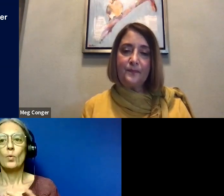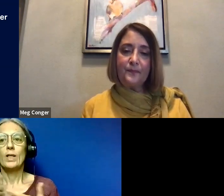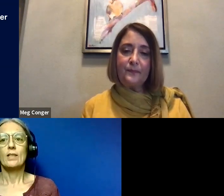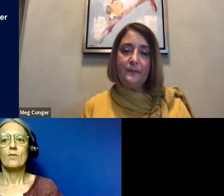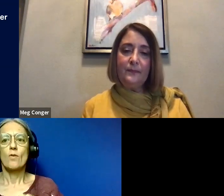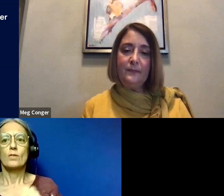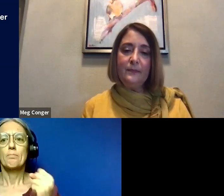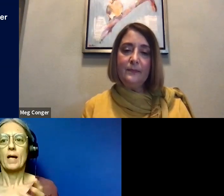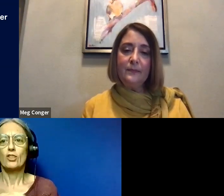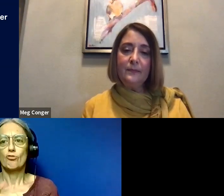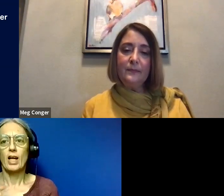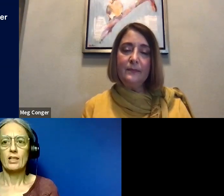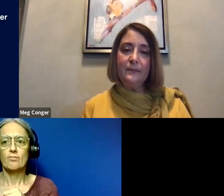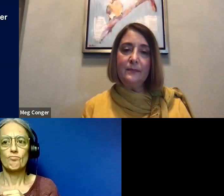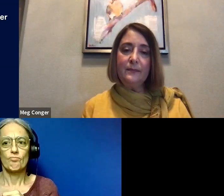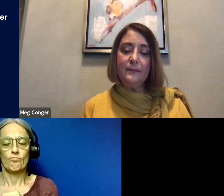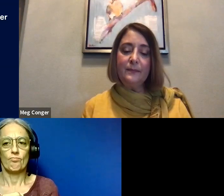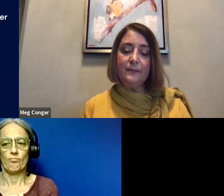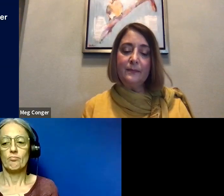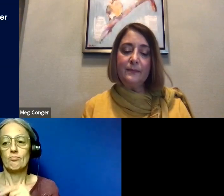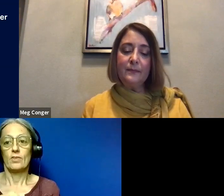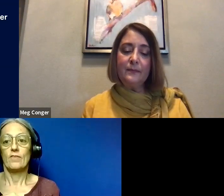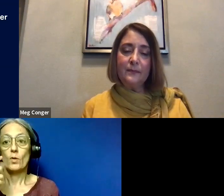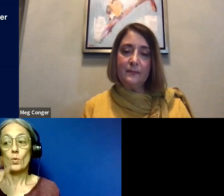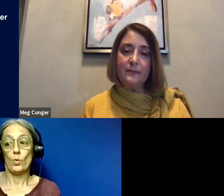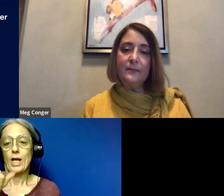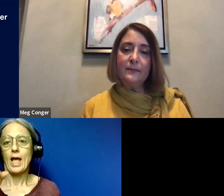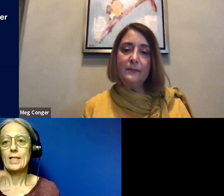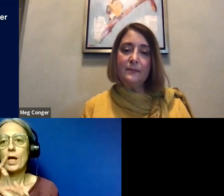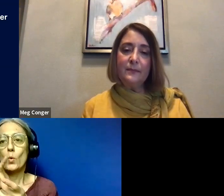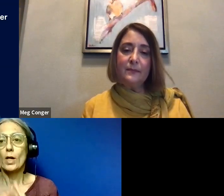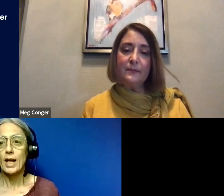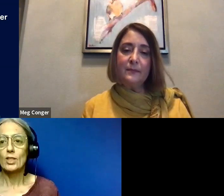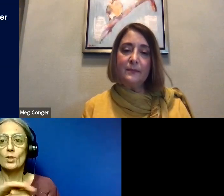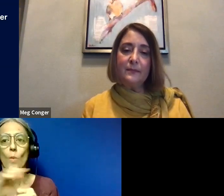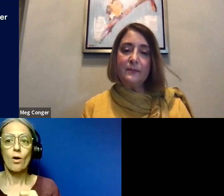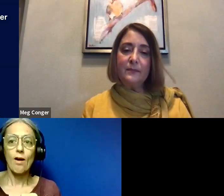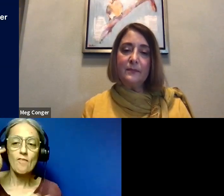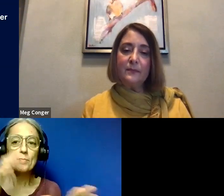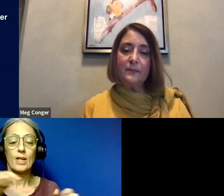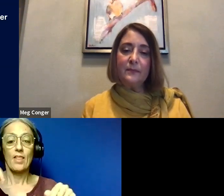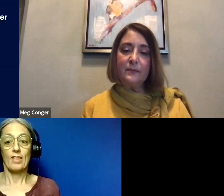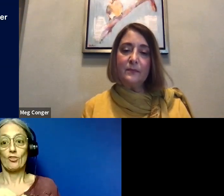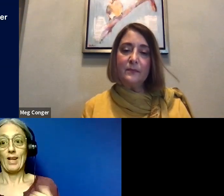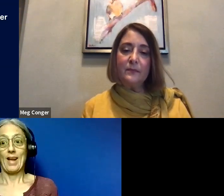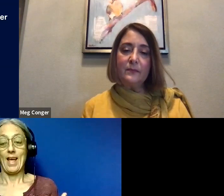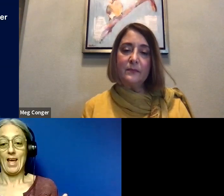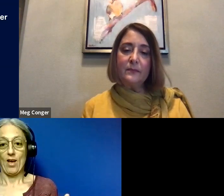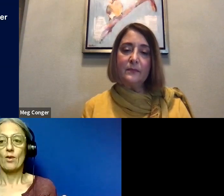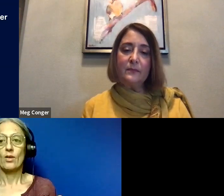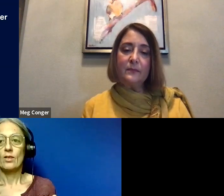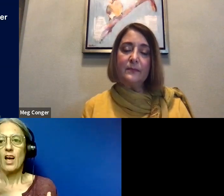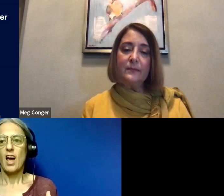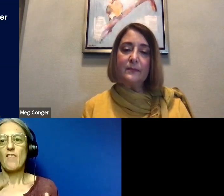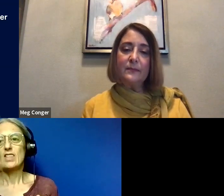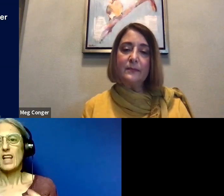trainings for ADA coordinators and local governments. This one in particular is part of a two-part series. We're having